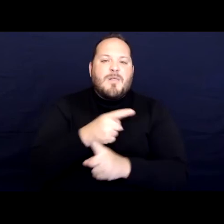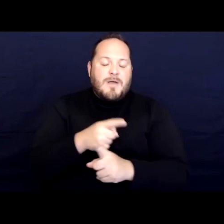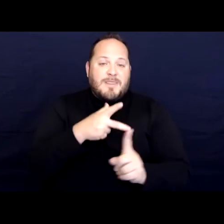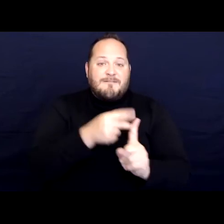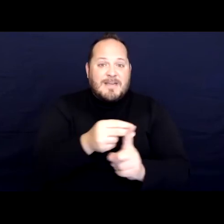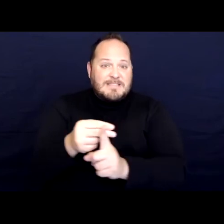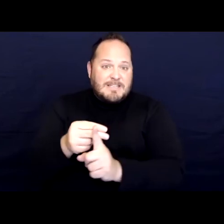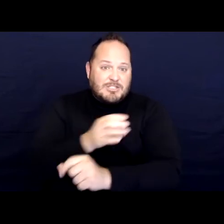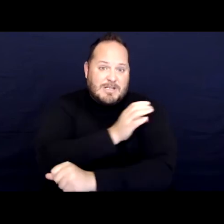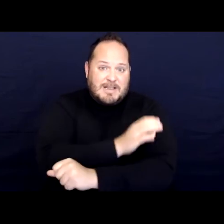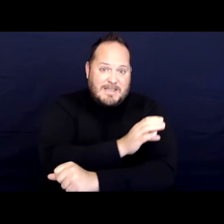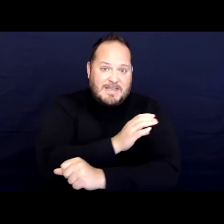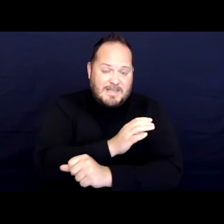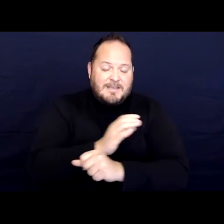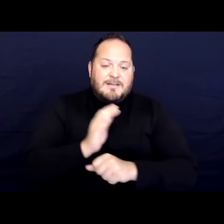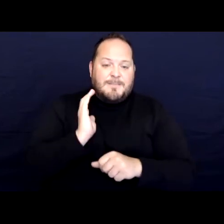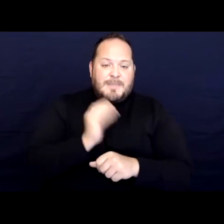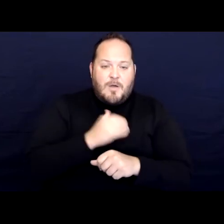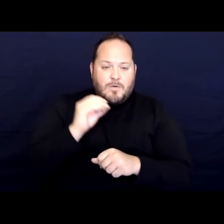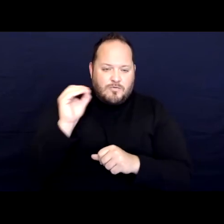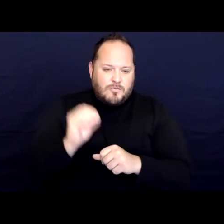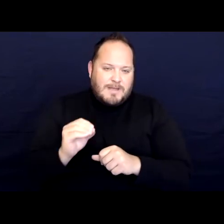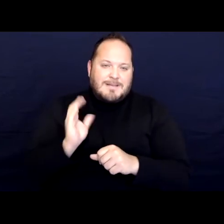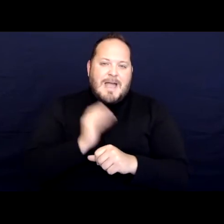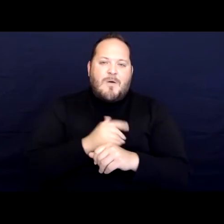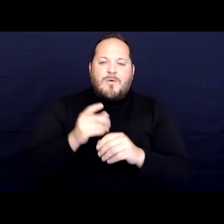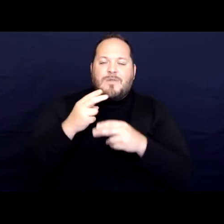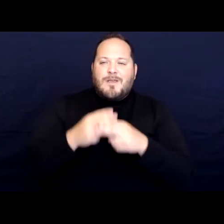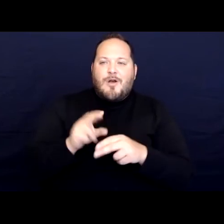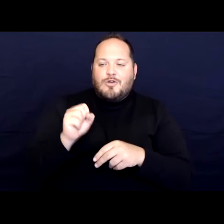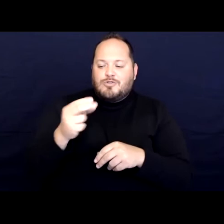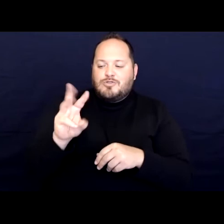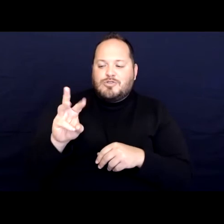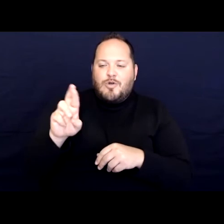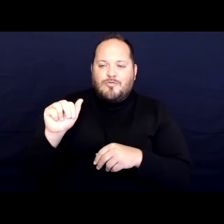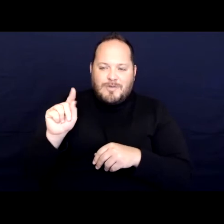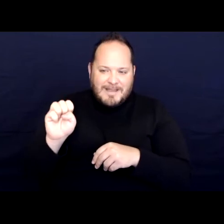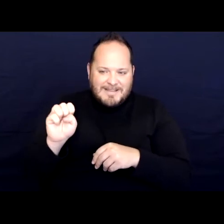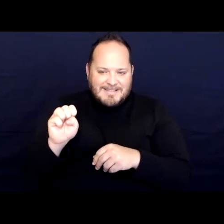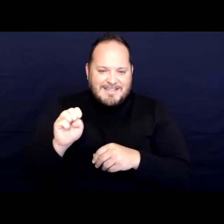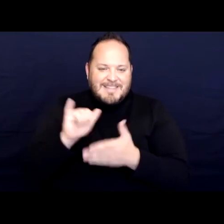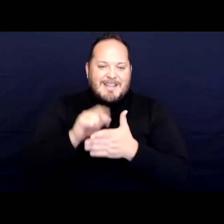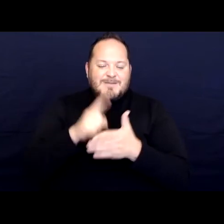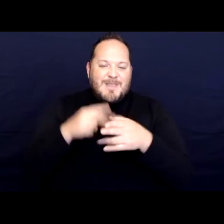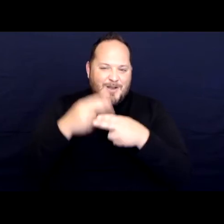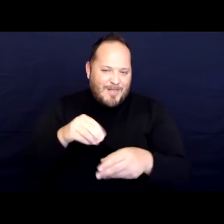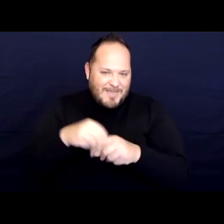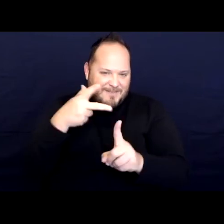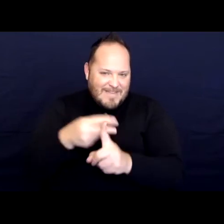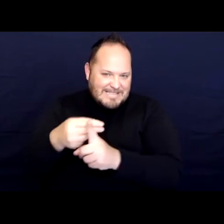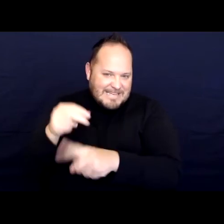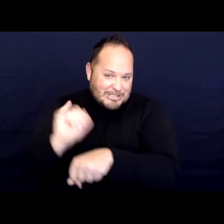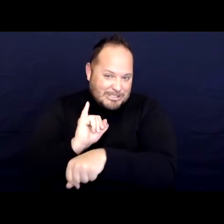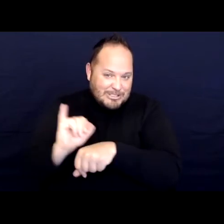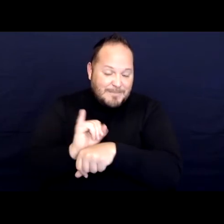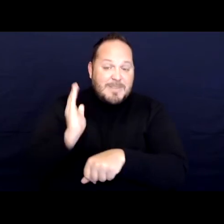our rate of, our show rate is what they call it in the in the vaccination industry. Our show rate